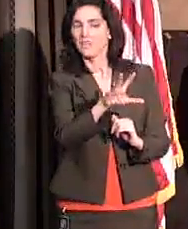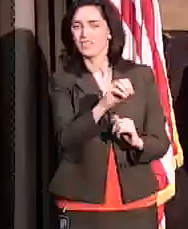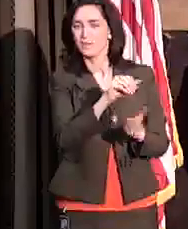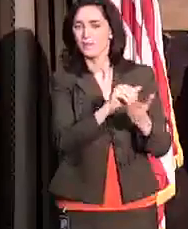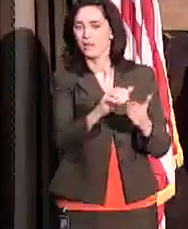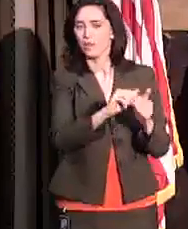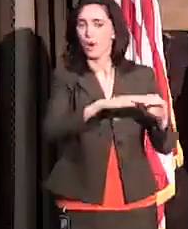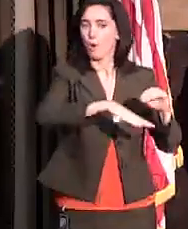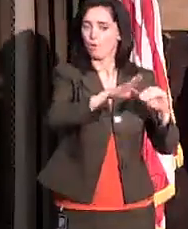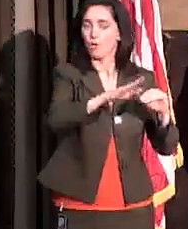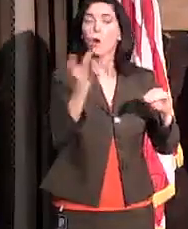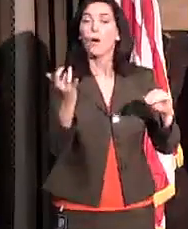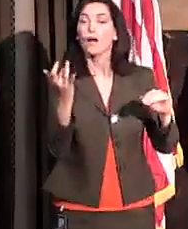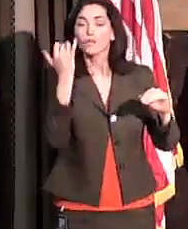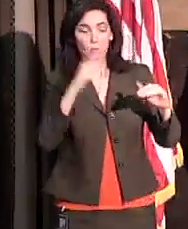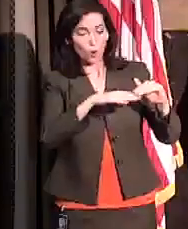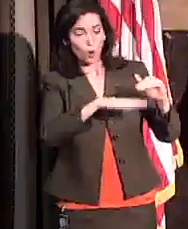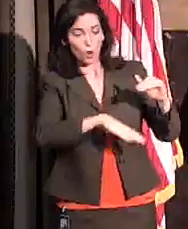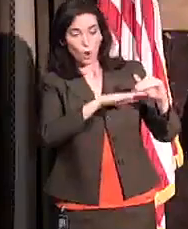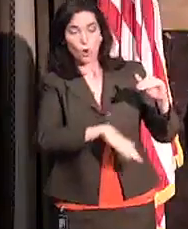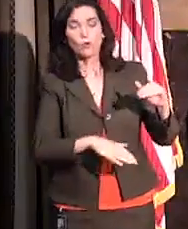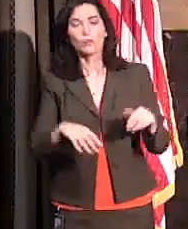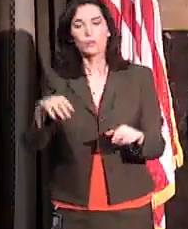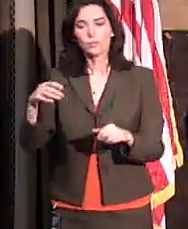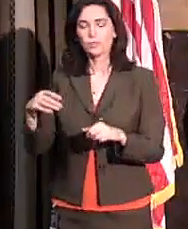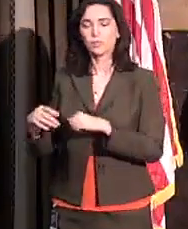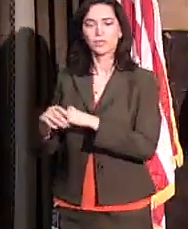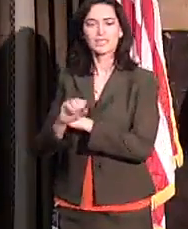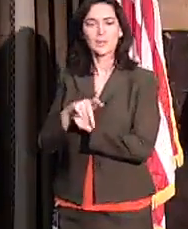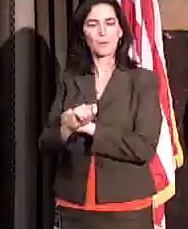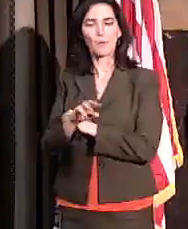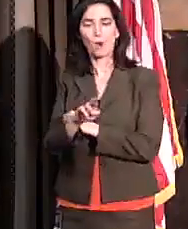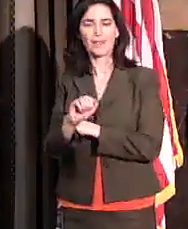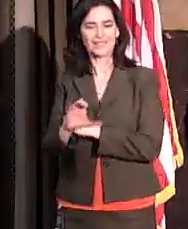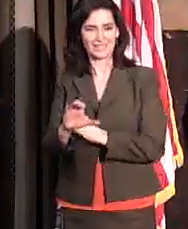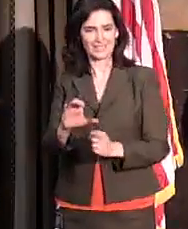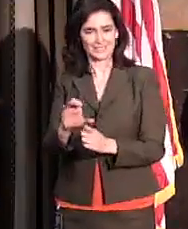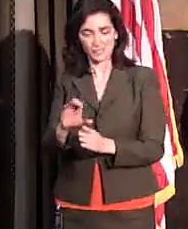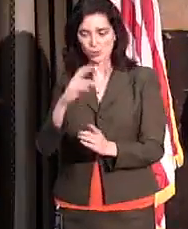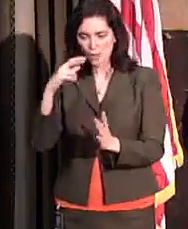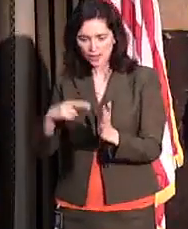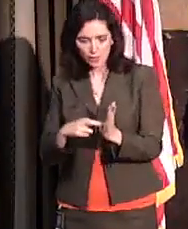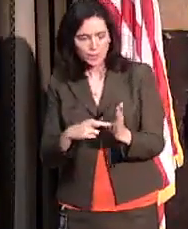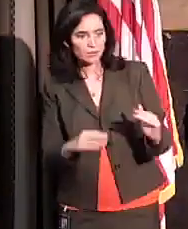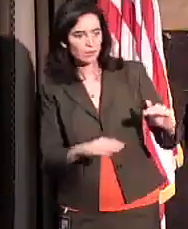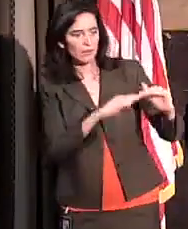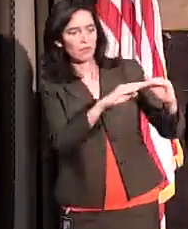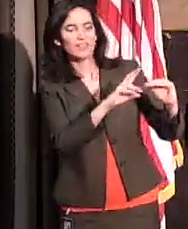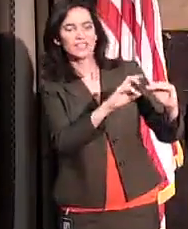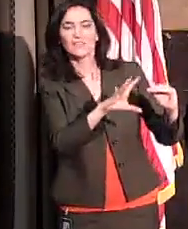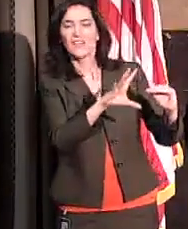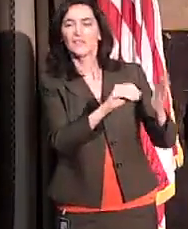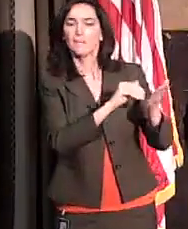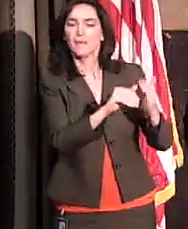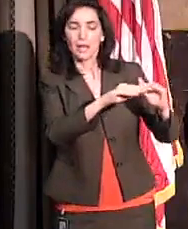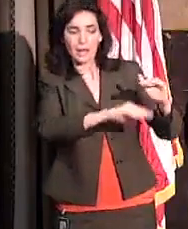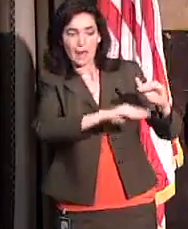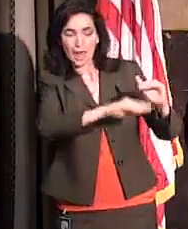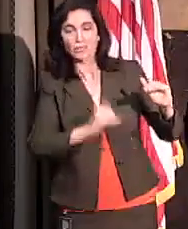any amount below that, when the September REC recognizes that fund as having a balance below $750